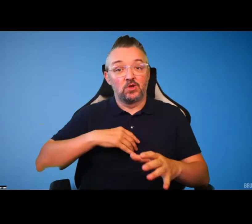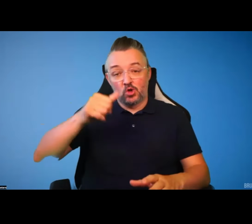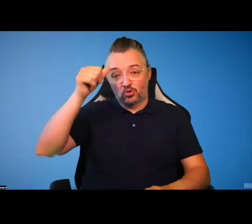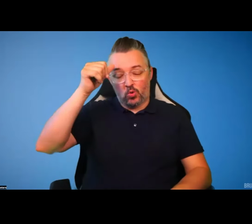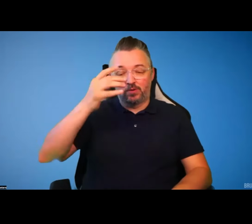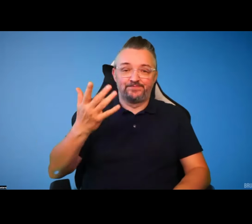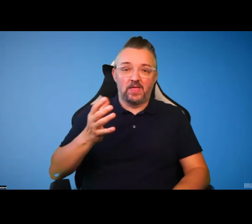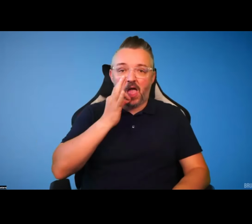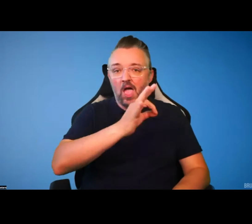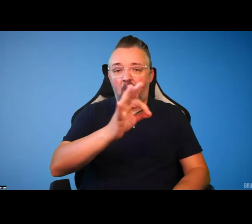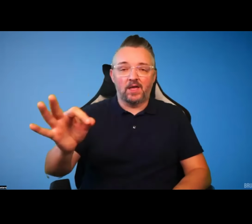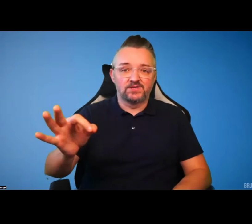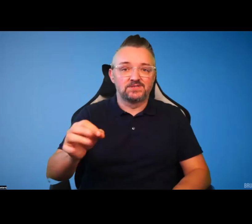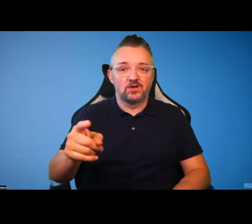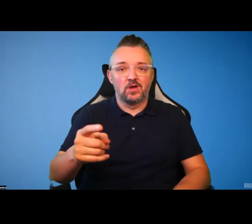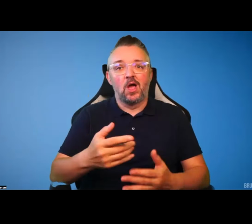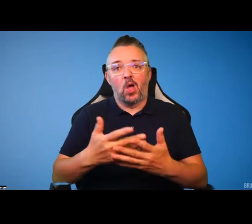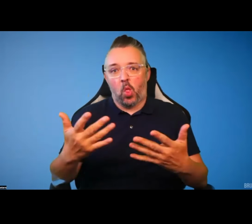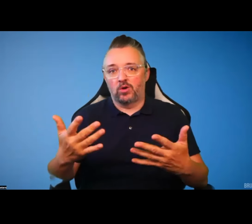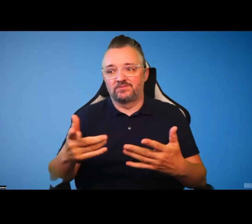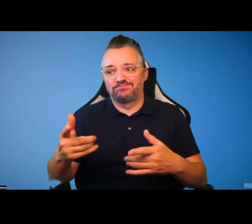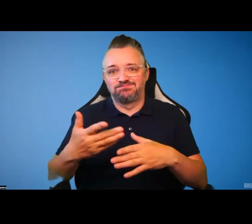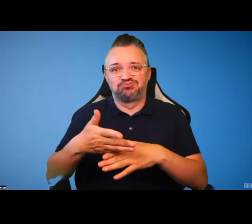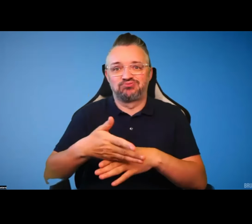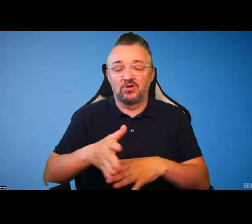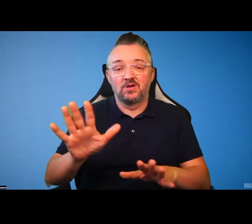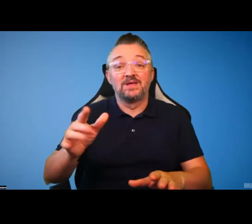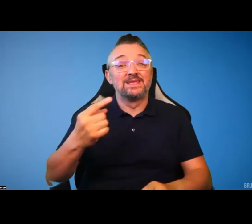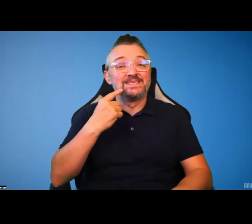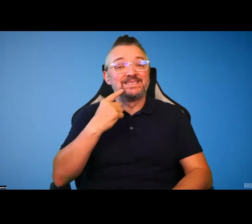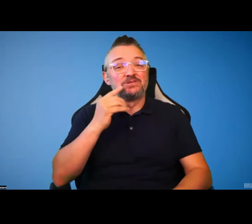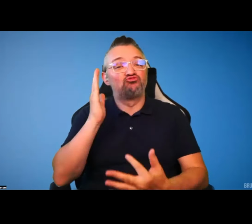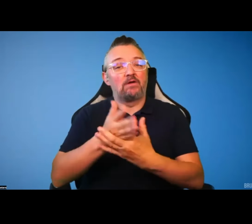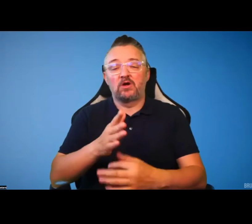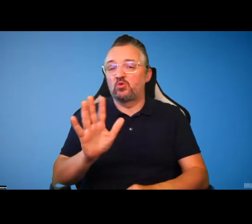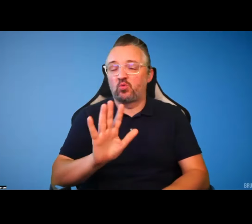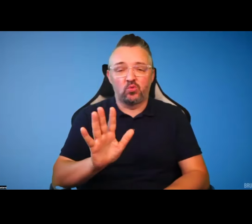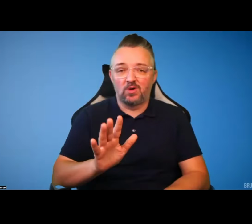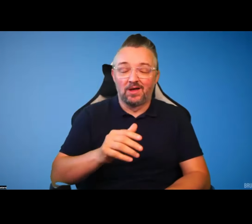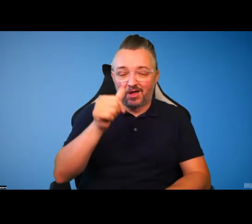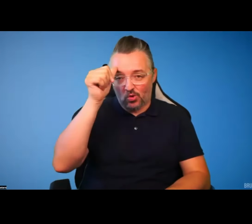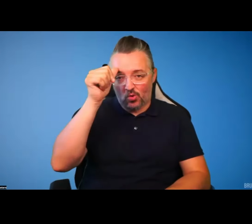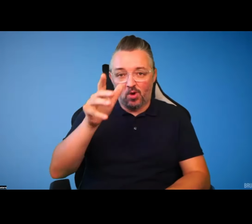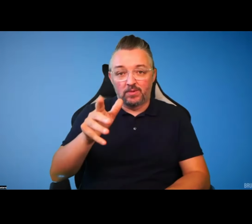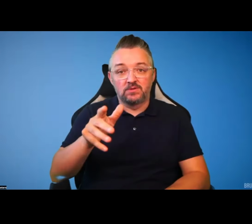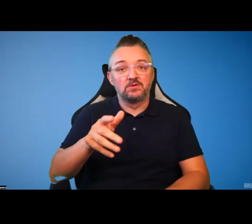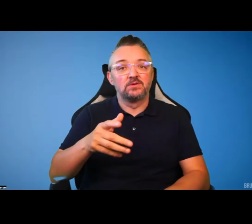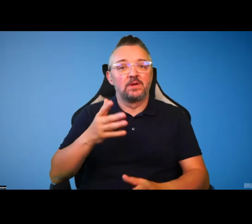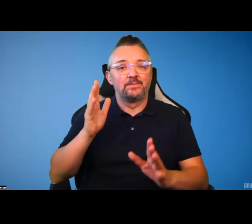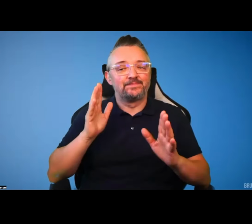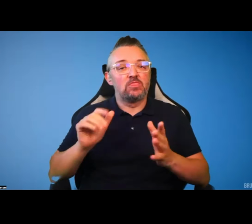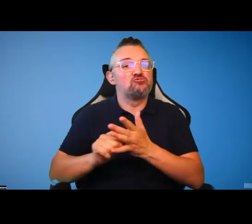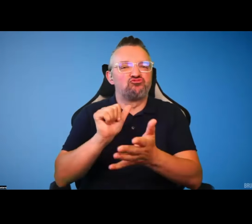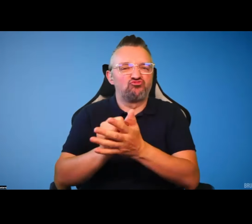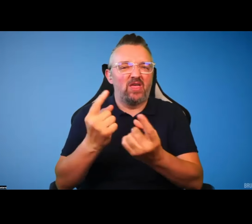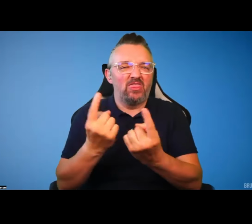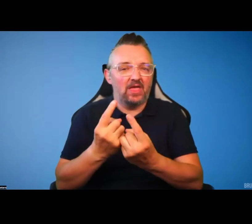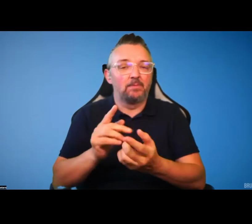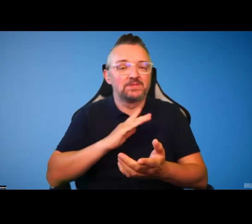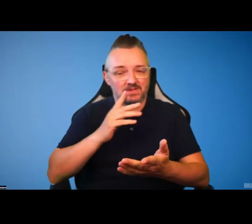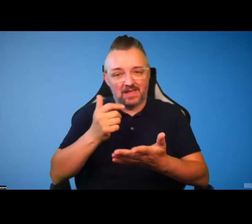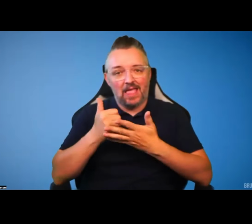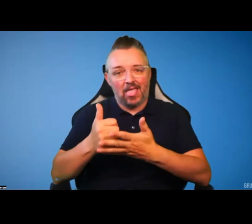lot of cases and contacts. It's not an easy or straightforward request, but it's doing the right thing to help others and